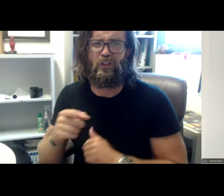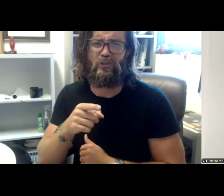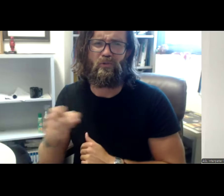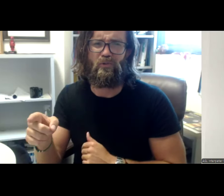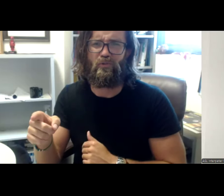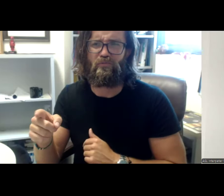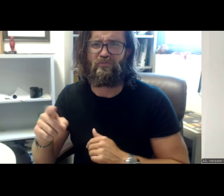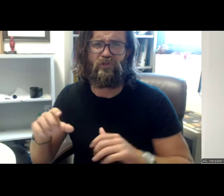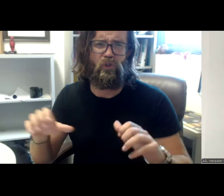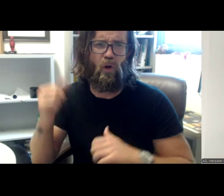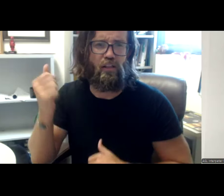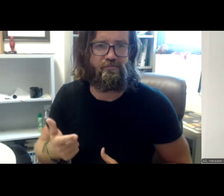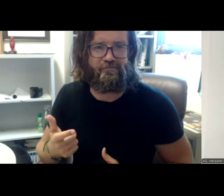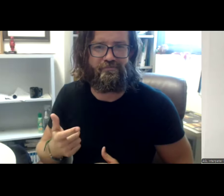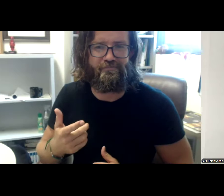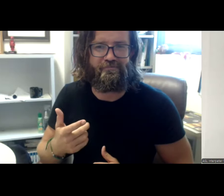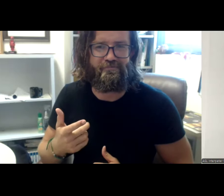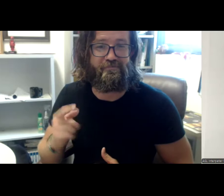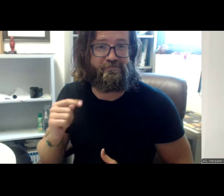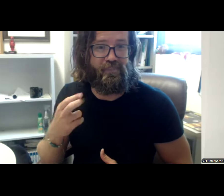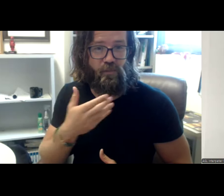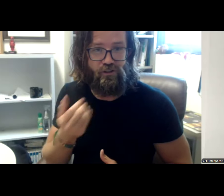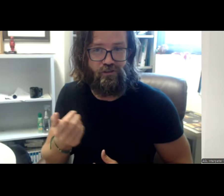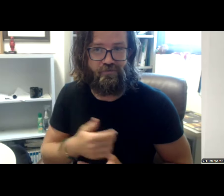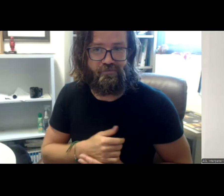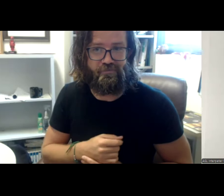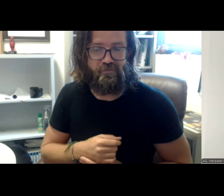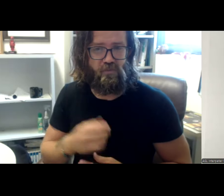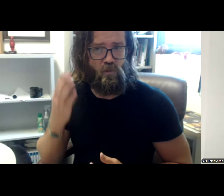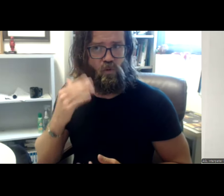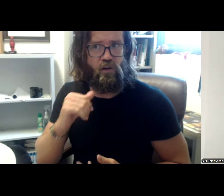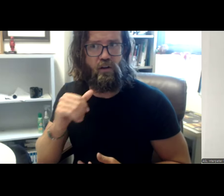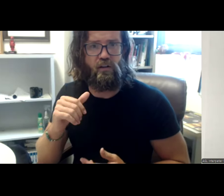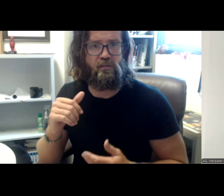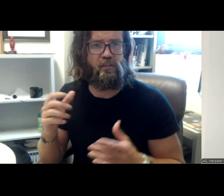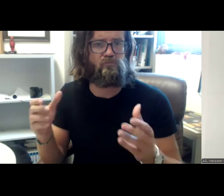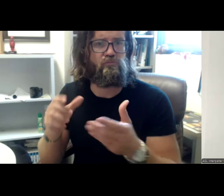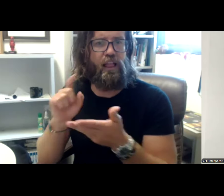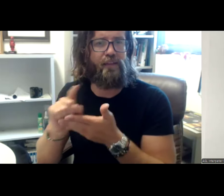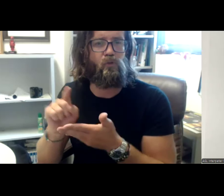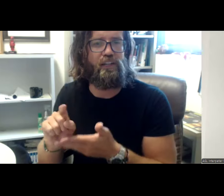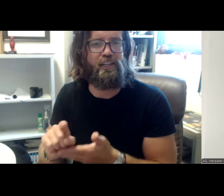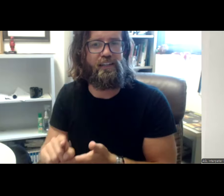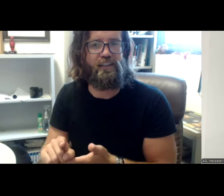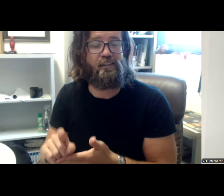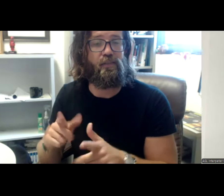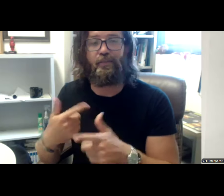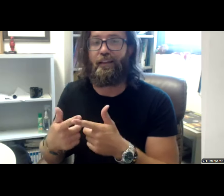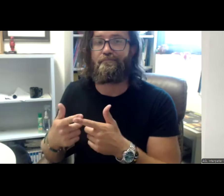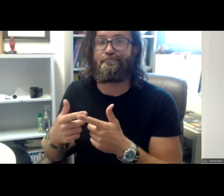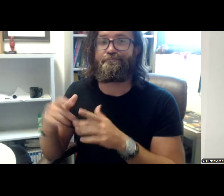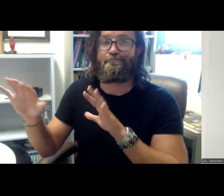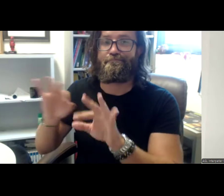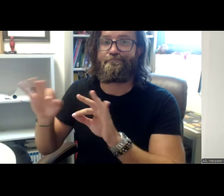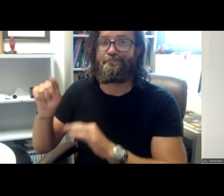In my perfect world, I would encourage you all to do all of them listed here. It's better for you, and why not every